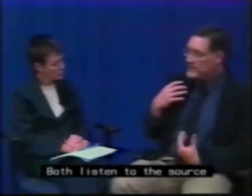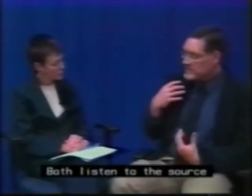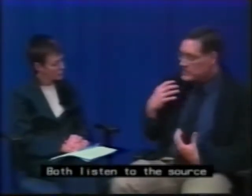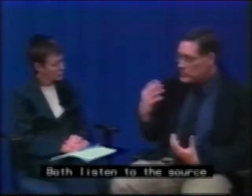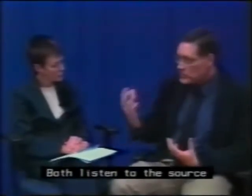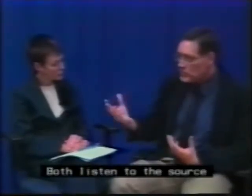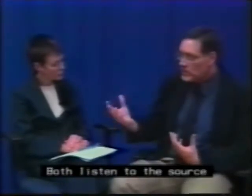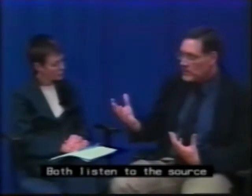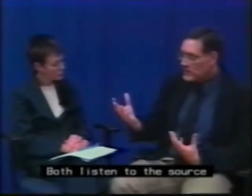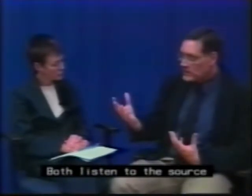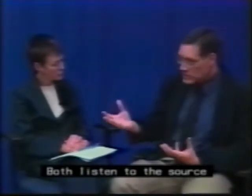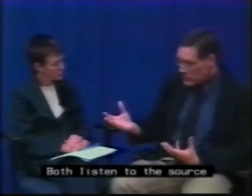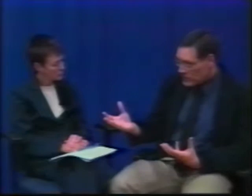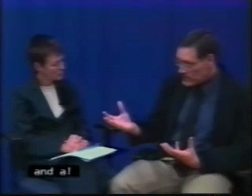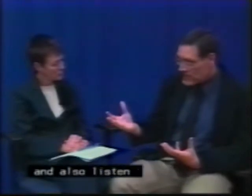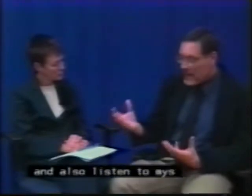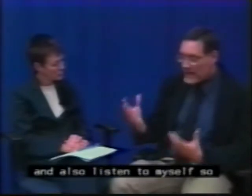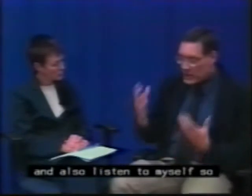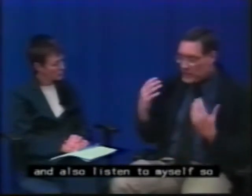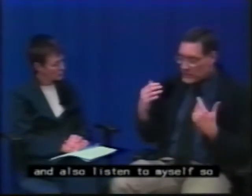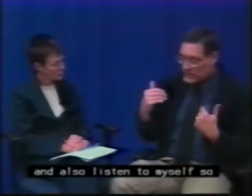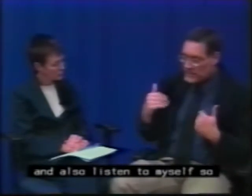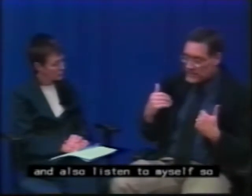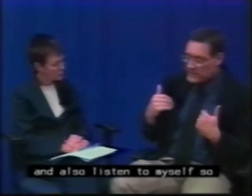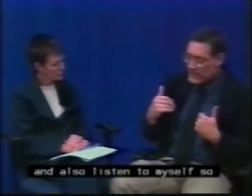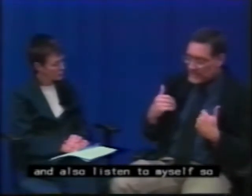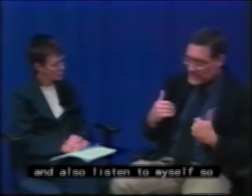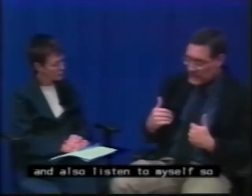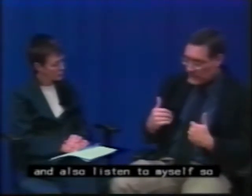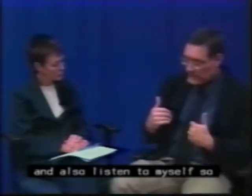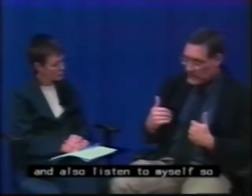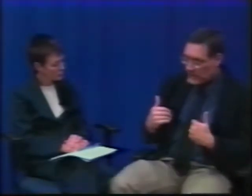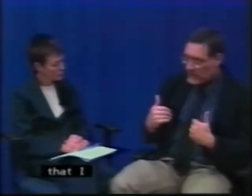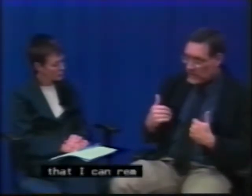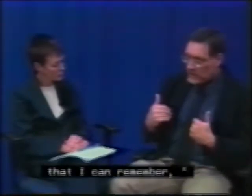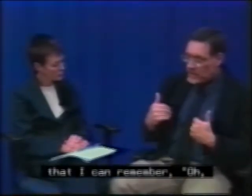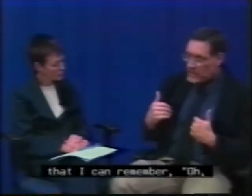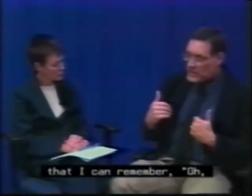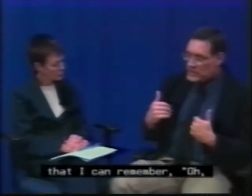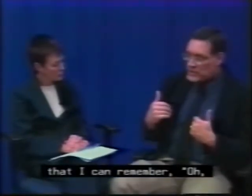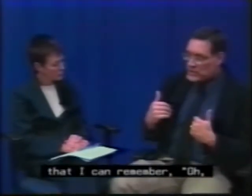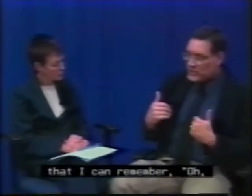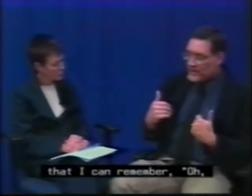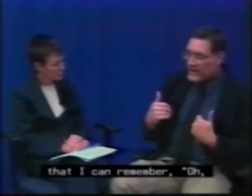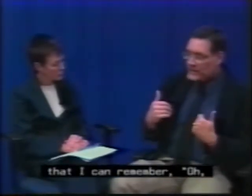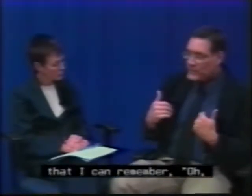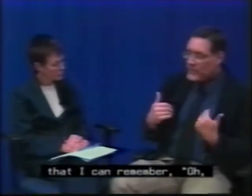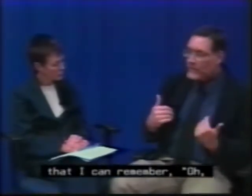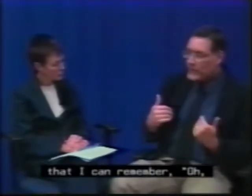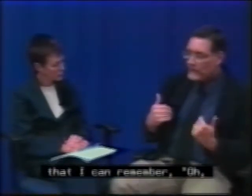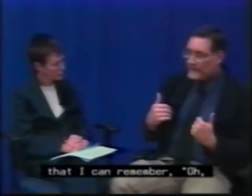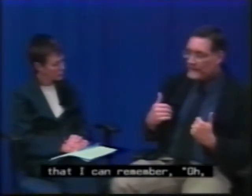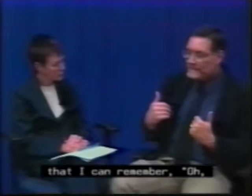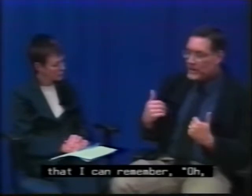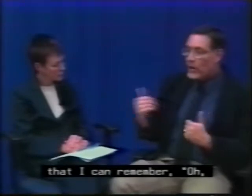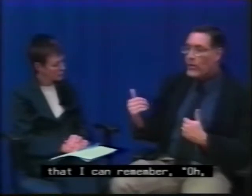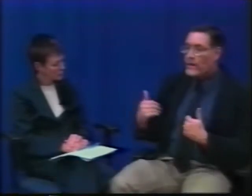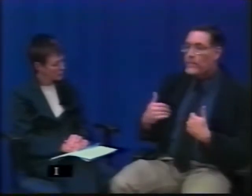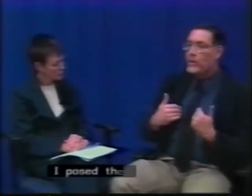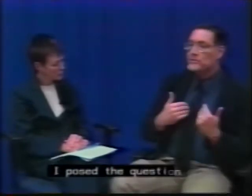listen to the source and also listen to myself, so that I can remember, I posed